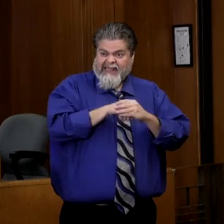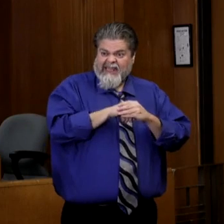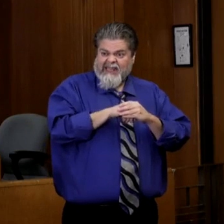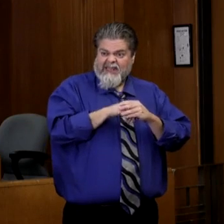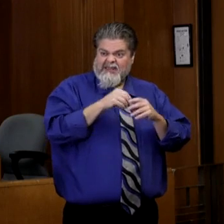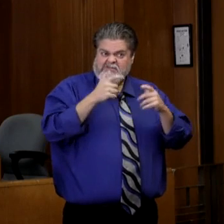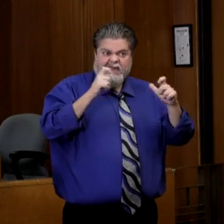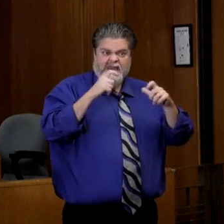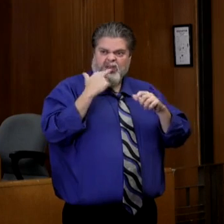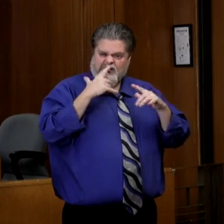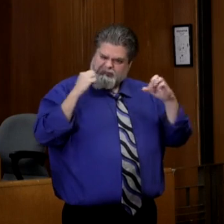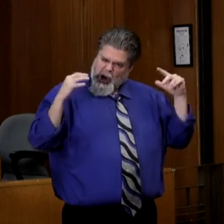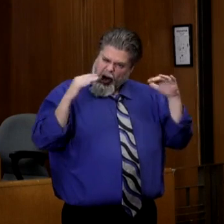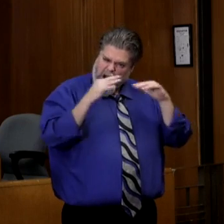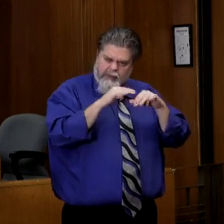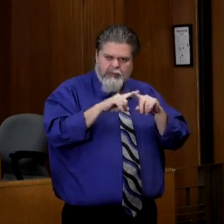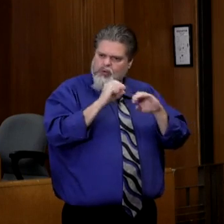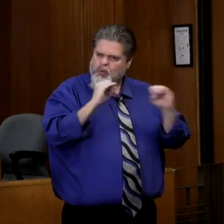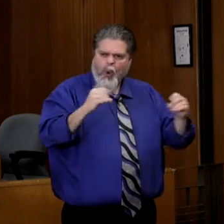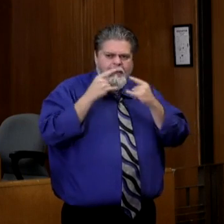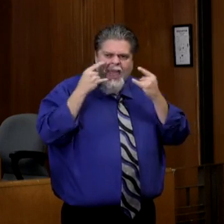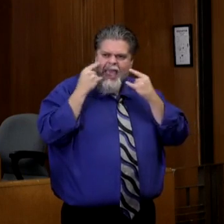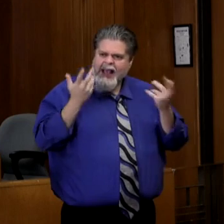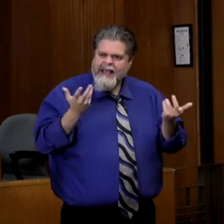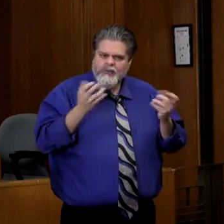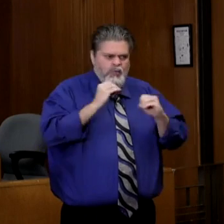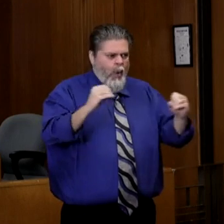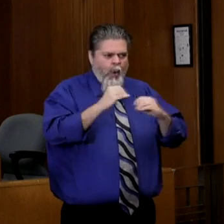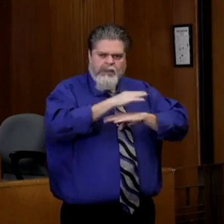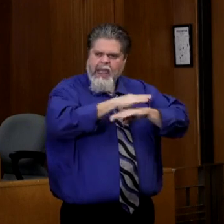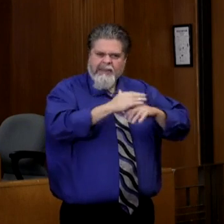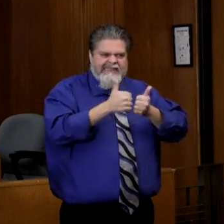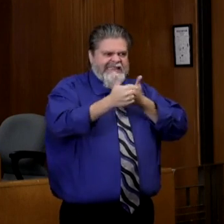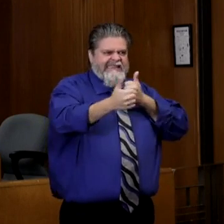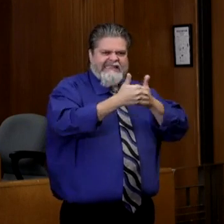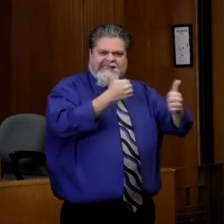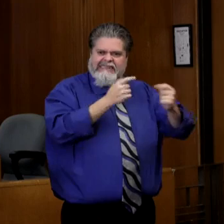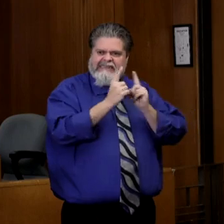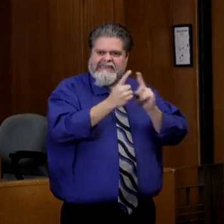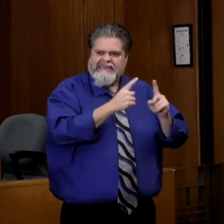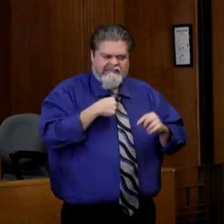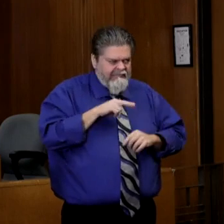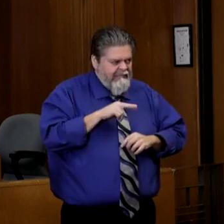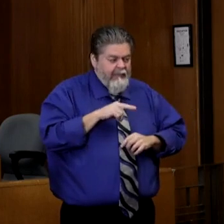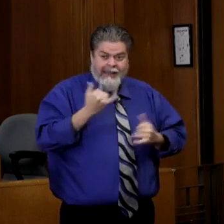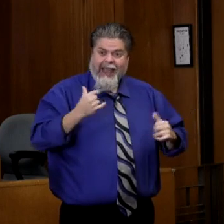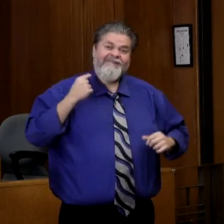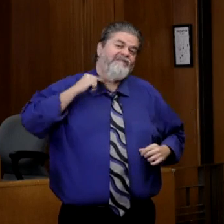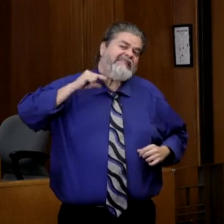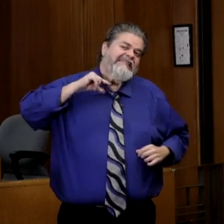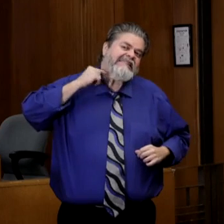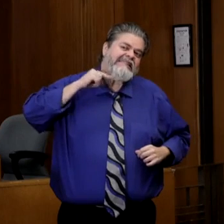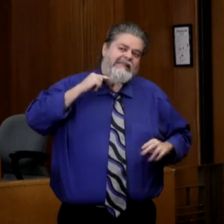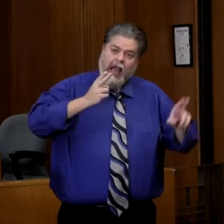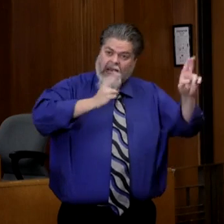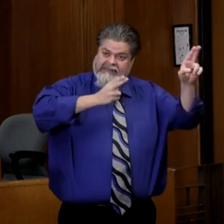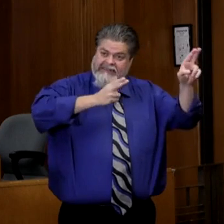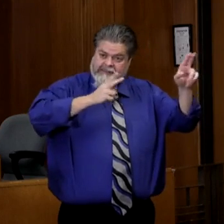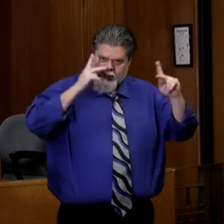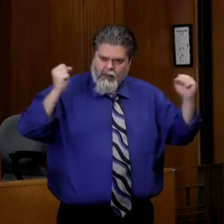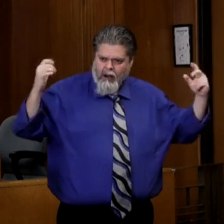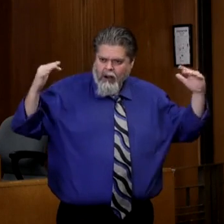was wearing masks, wasn't expecting that. No tables were distanced. We've got a big pheasant event coming up this upcoming weekend where